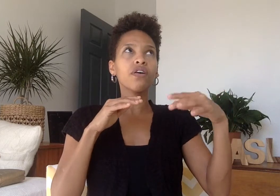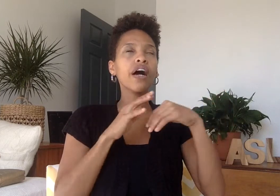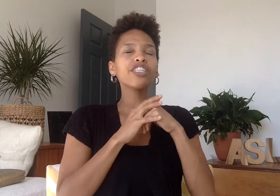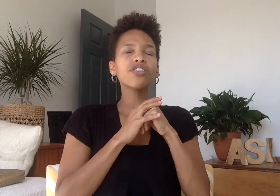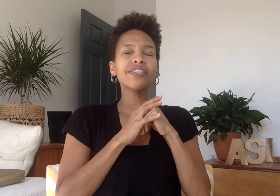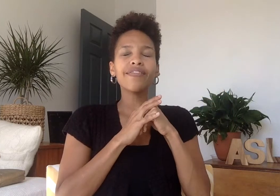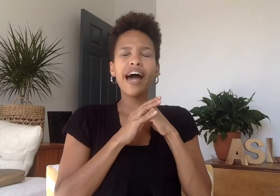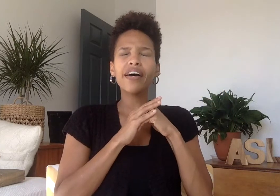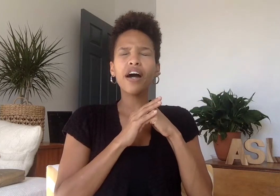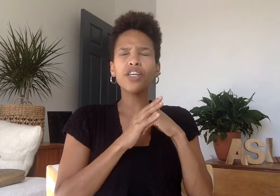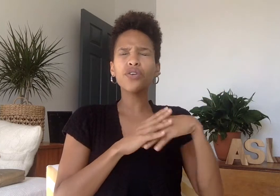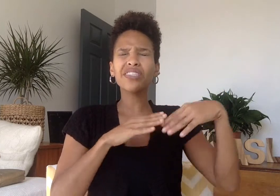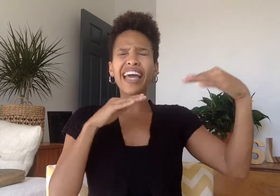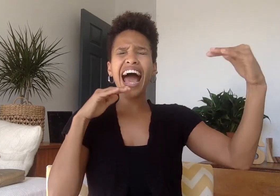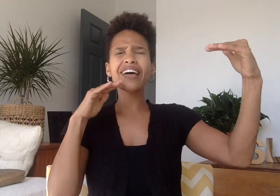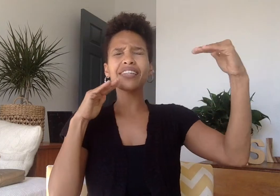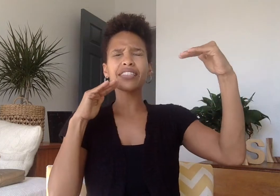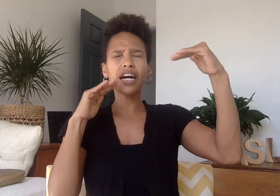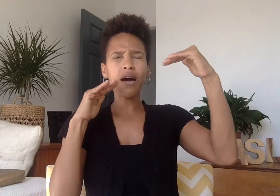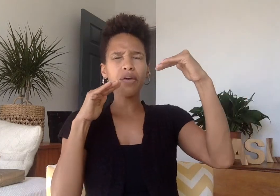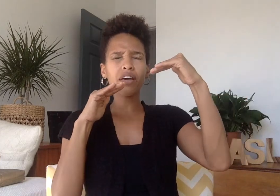I just said that you could say as he's coming.